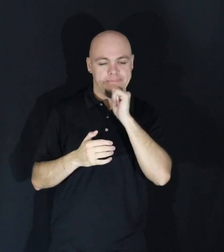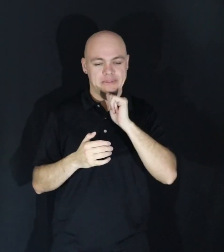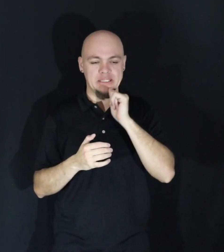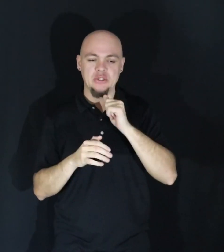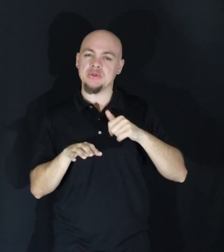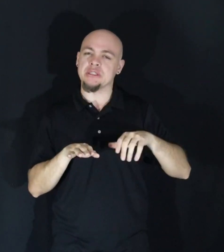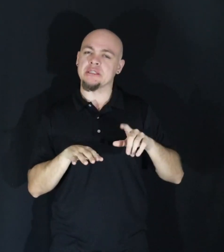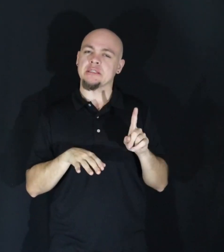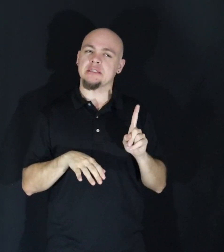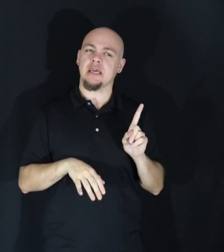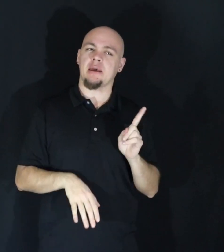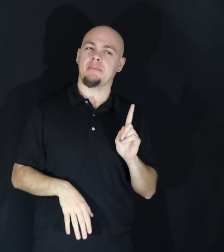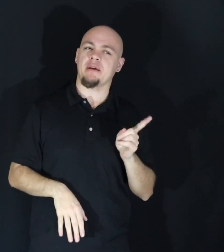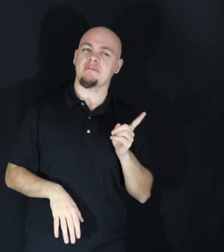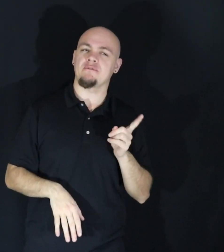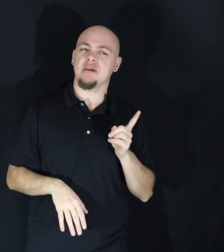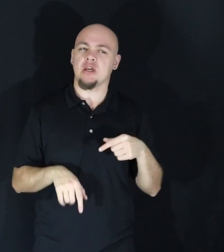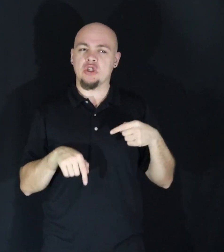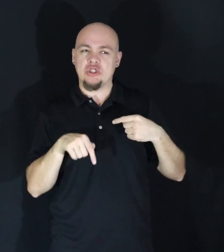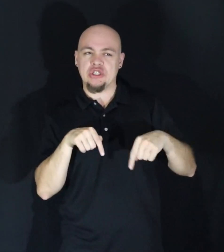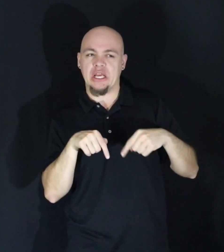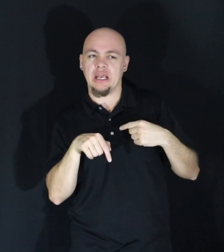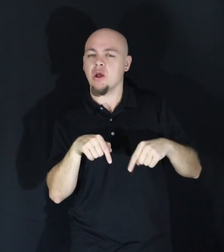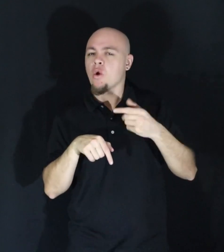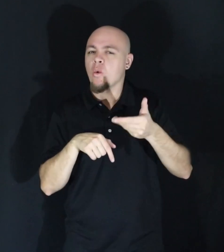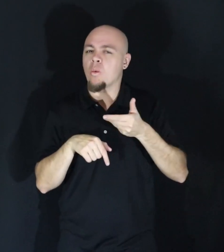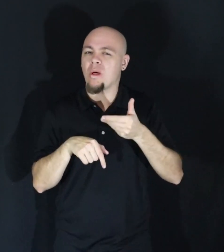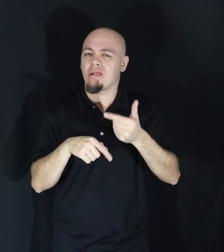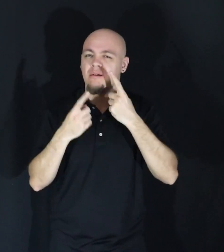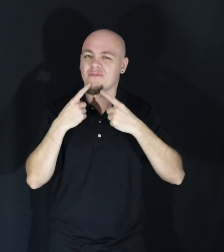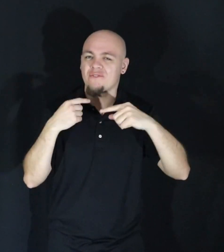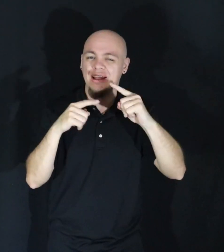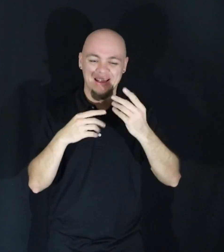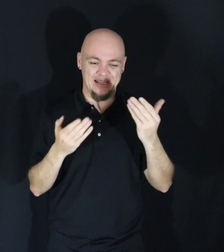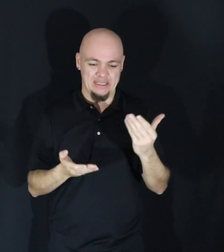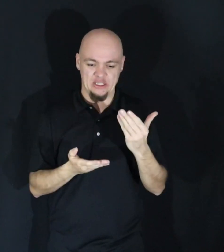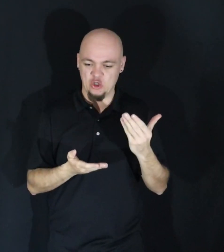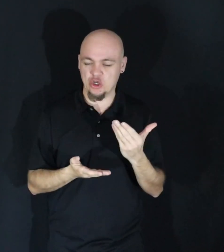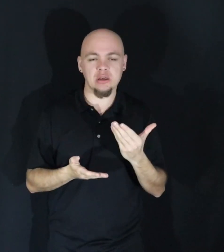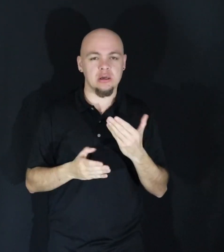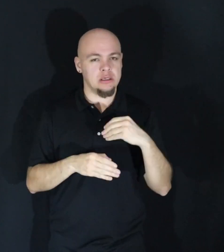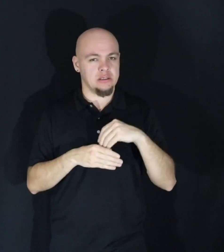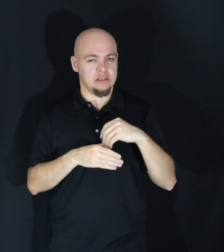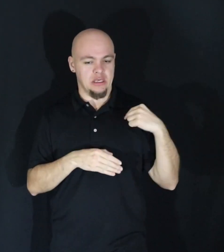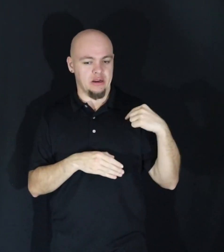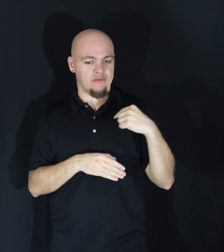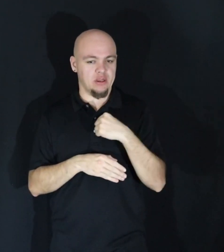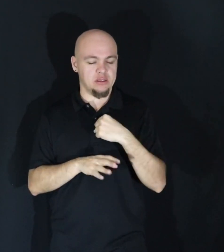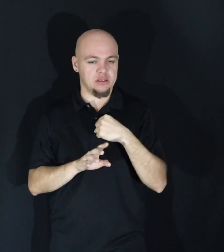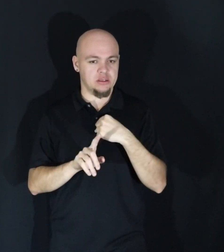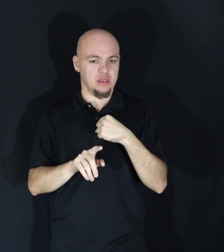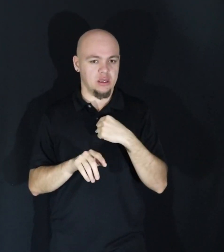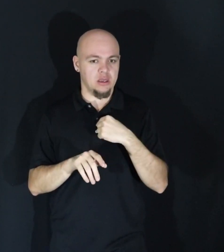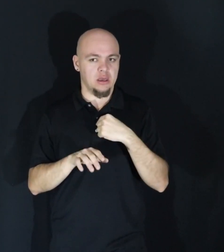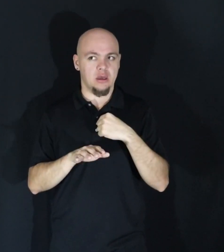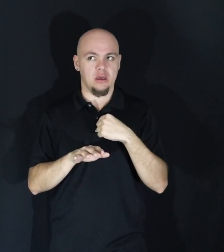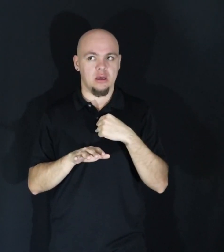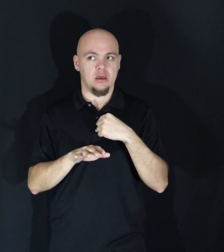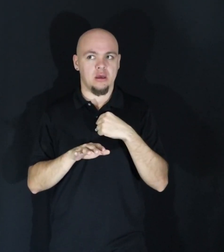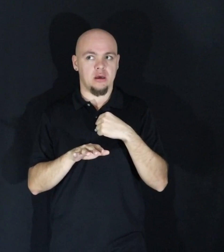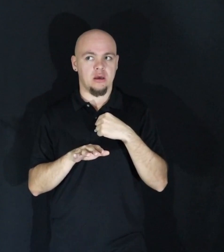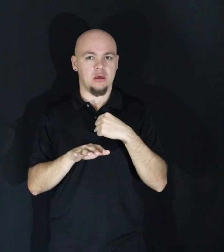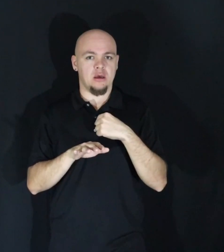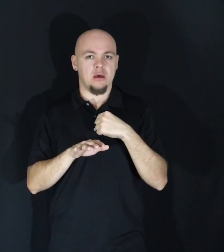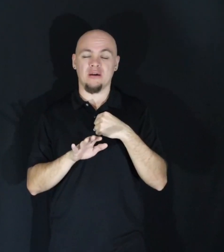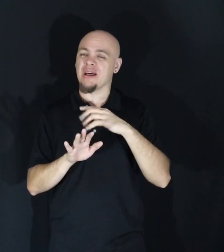tapping fingers, shaking knees, welcome, finally, us here inside of we. Ha, ha, ha,